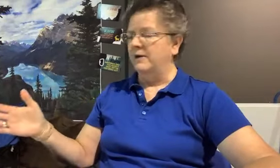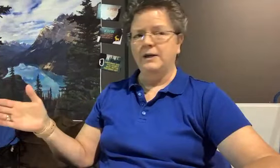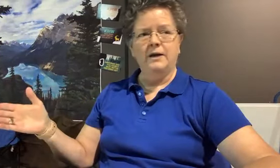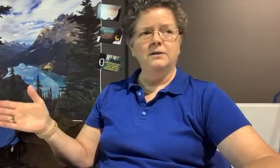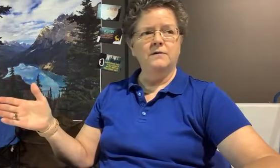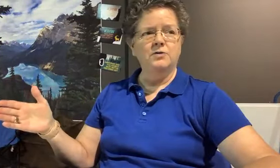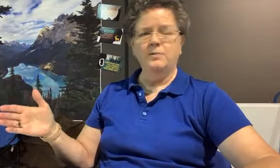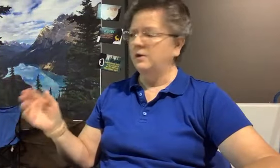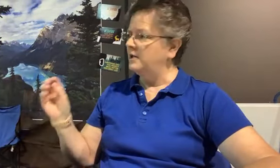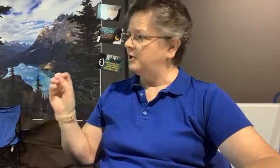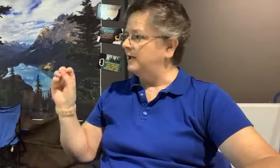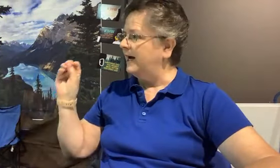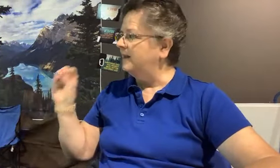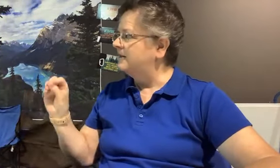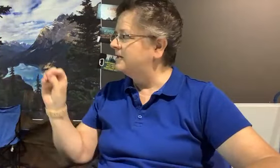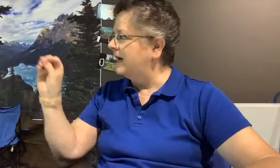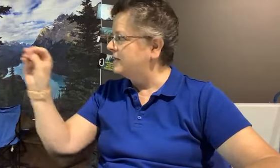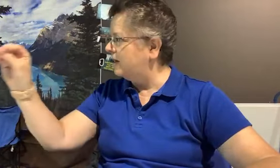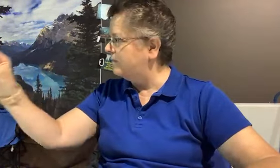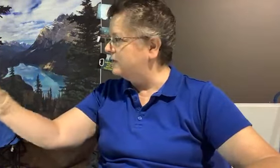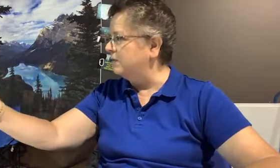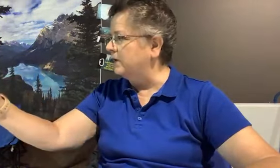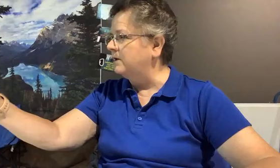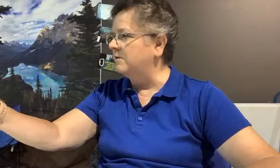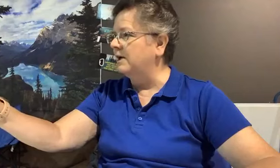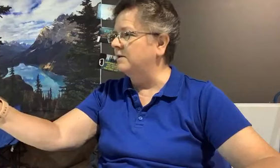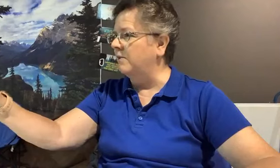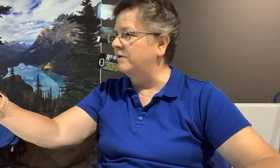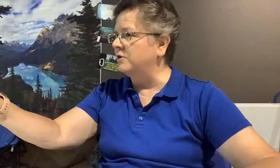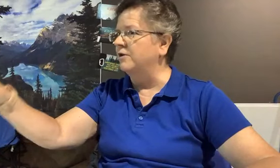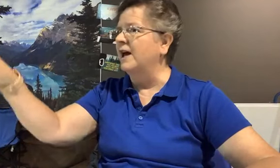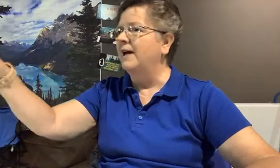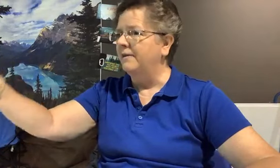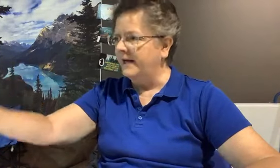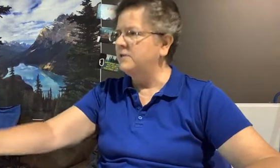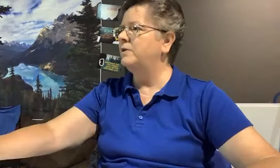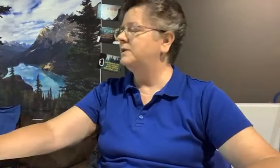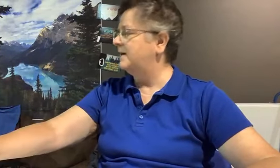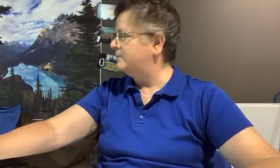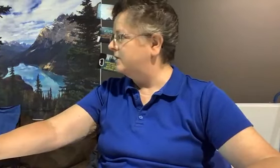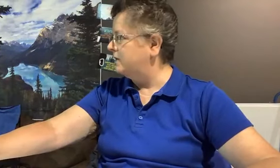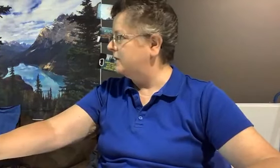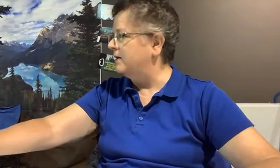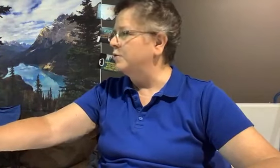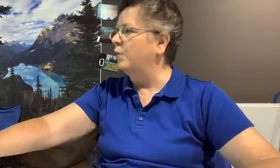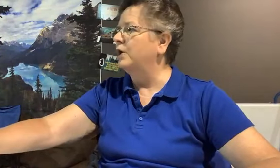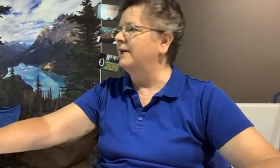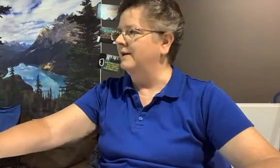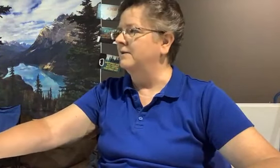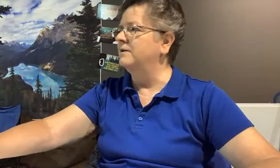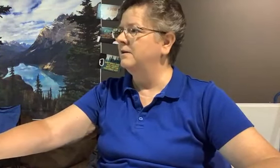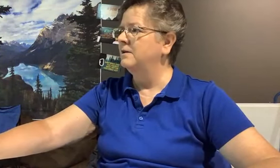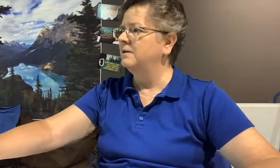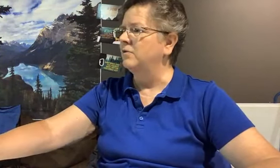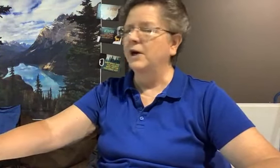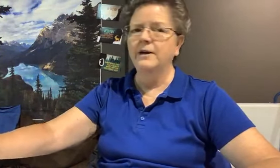the end of the tribulation and then sets up his millennial kingdom on this earth. That's when the times of the Gentiles will end, okay?